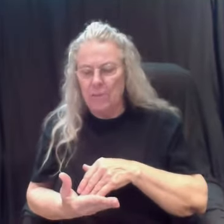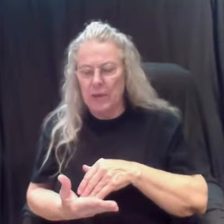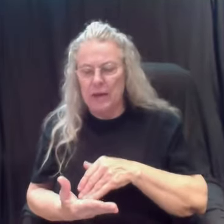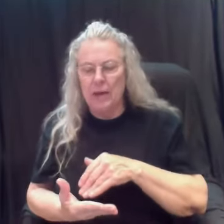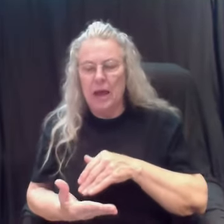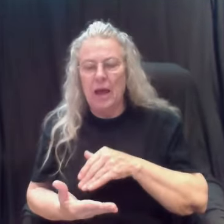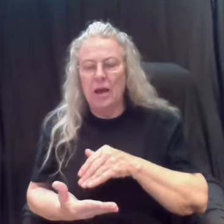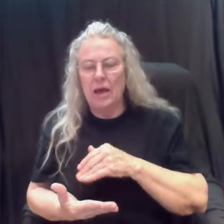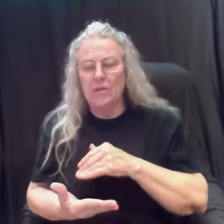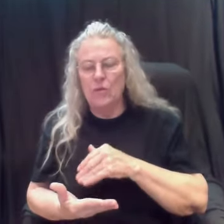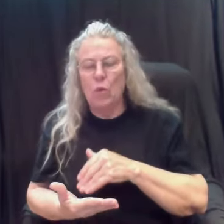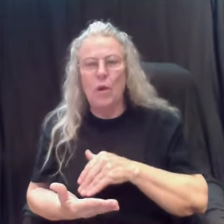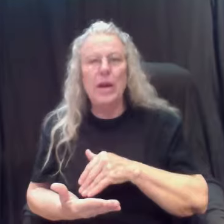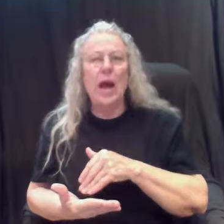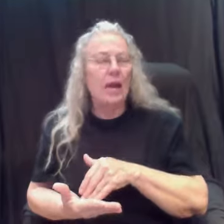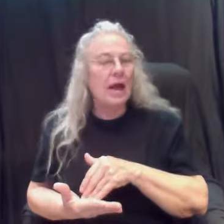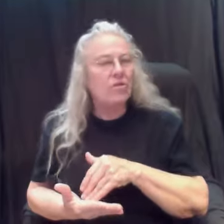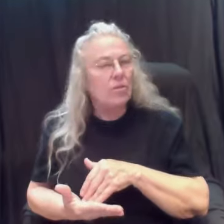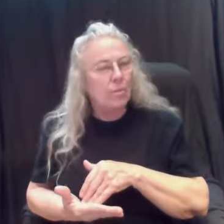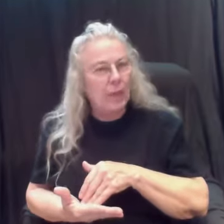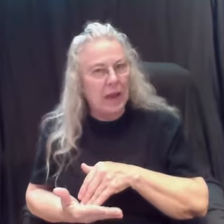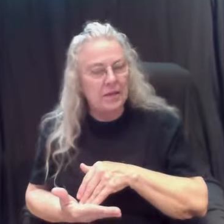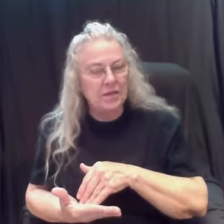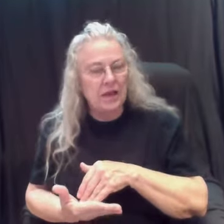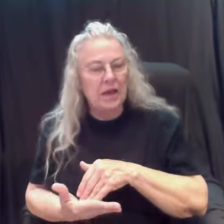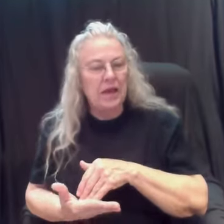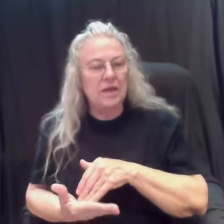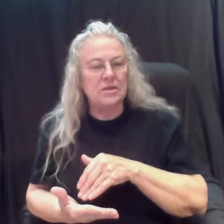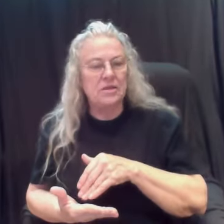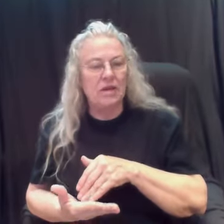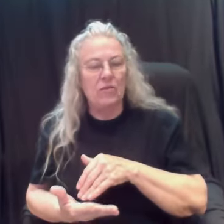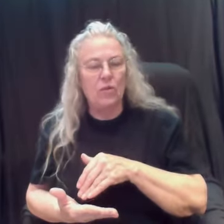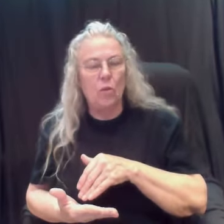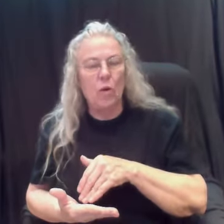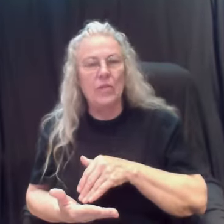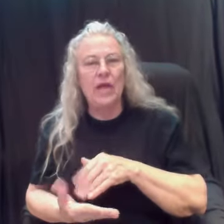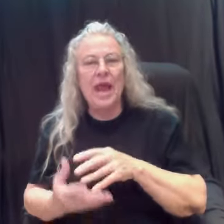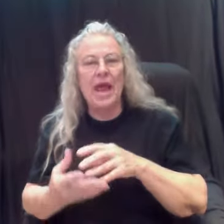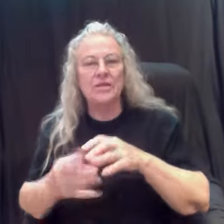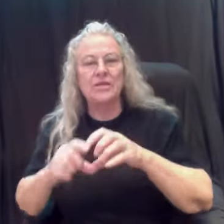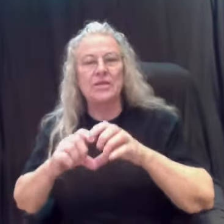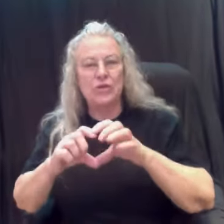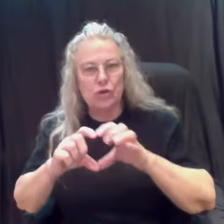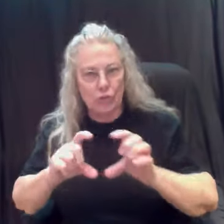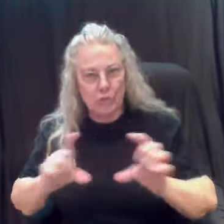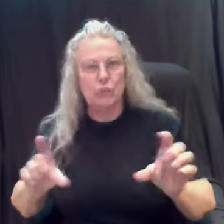but the one I like the best is the one that has the description of